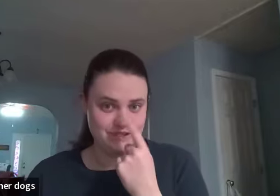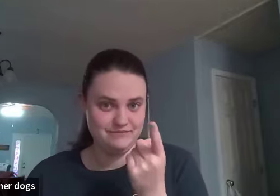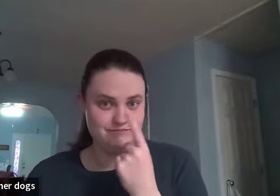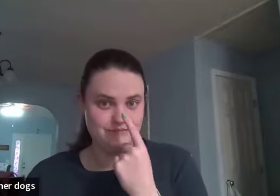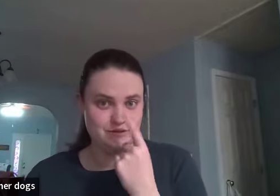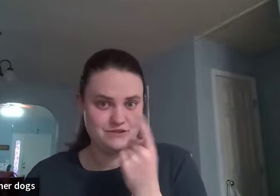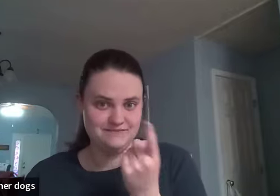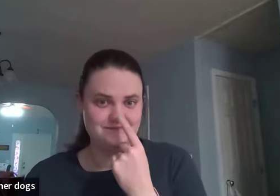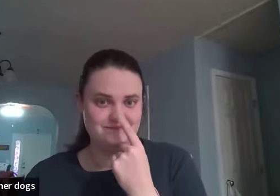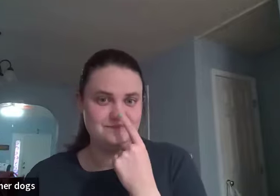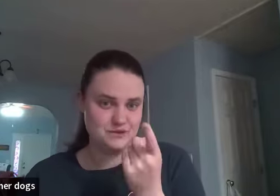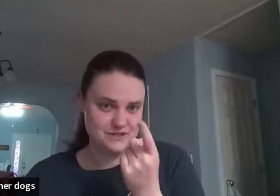nosy, nosy, nosy.